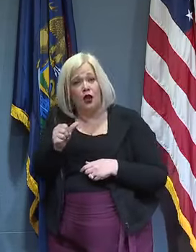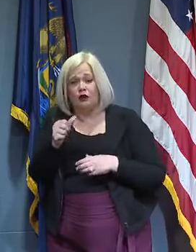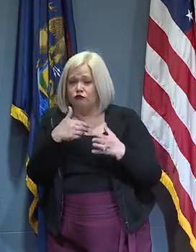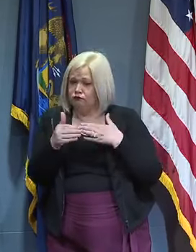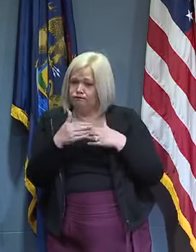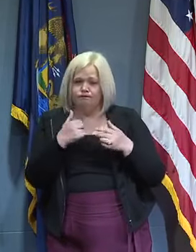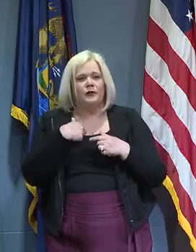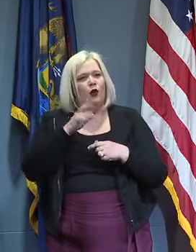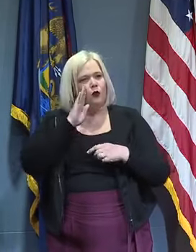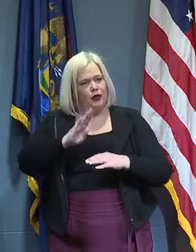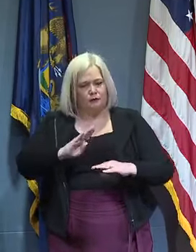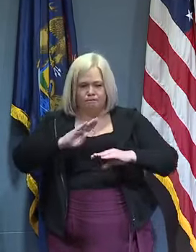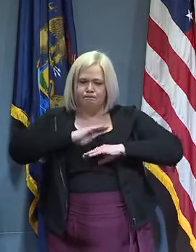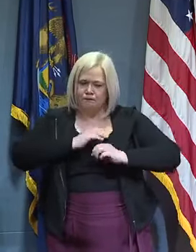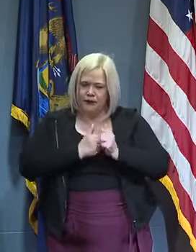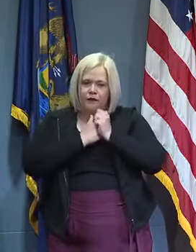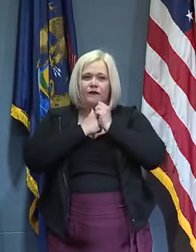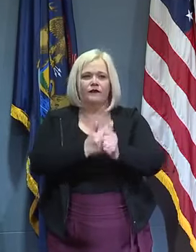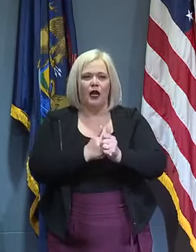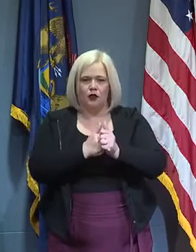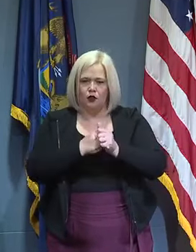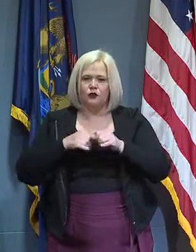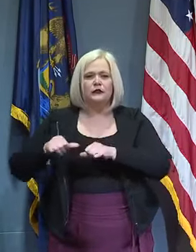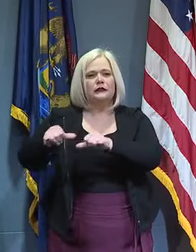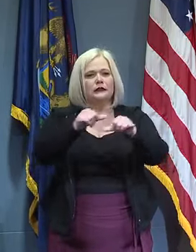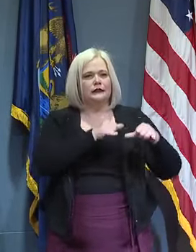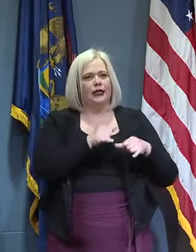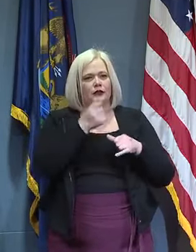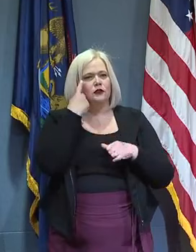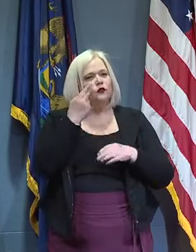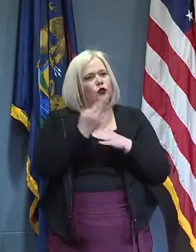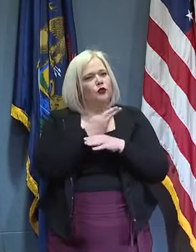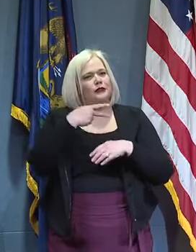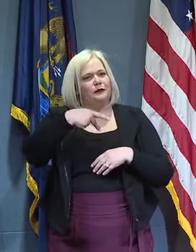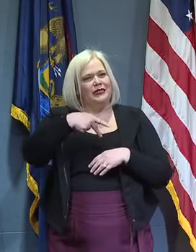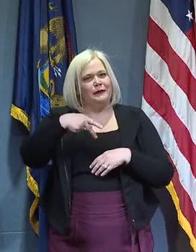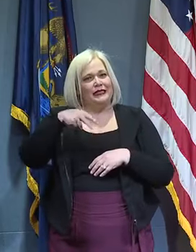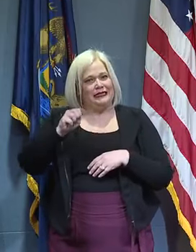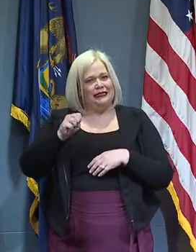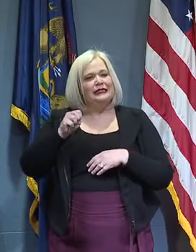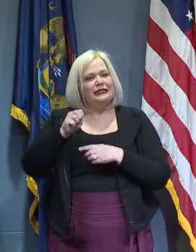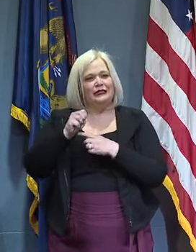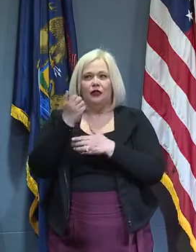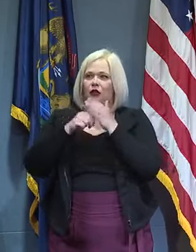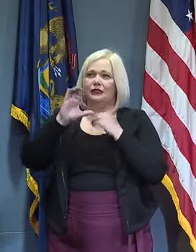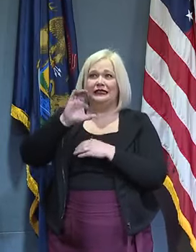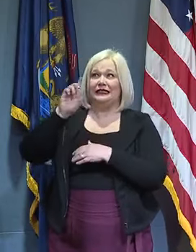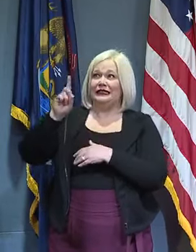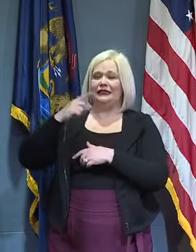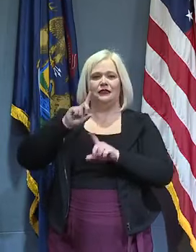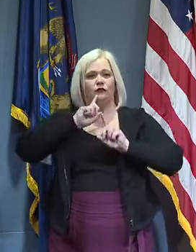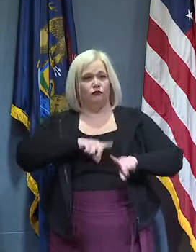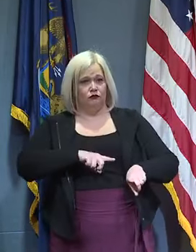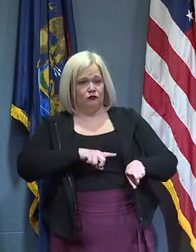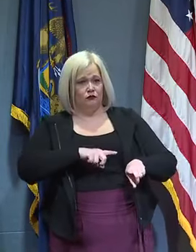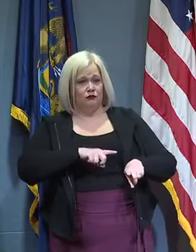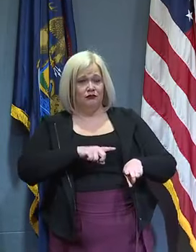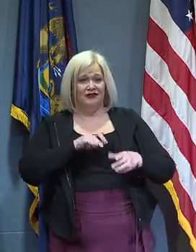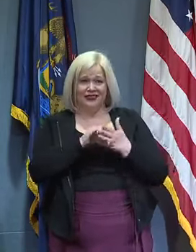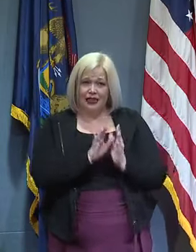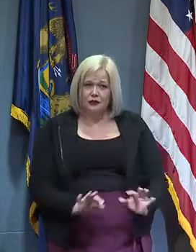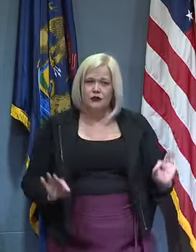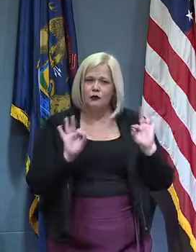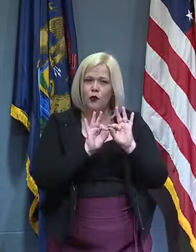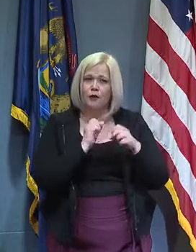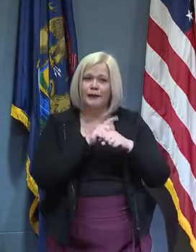new PPE standards and CDC guidelines. This is an important element to keeping the curve flat and